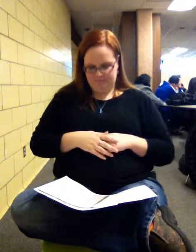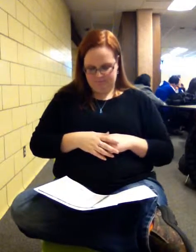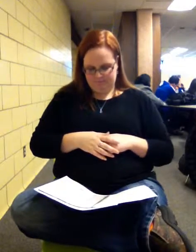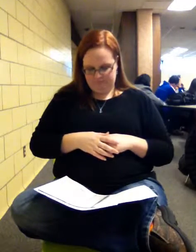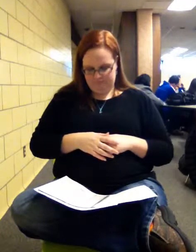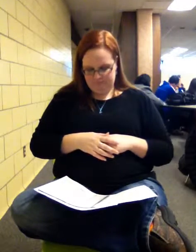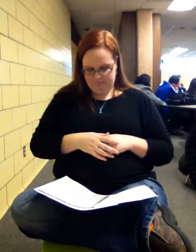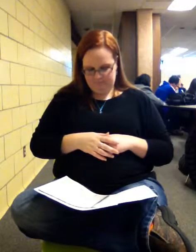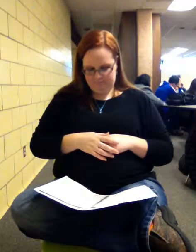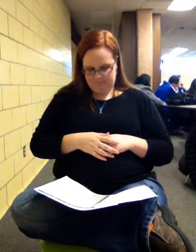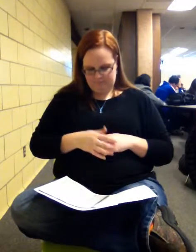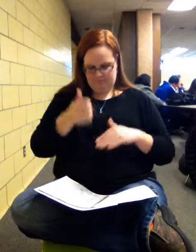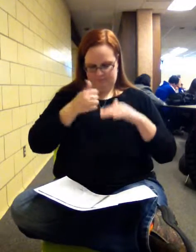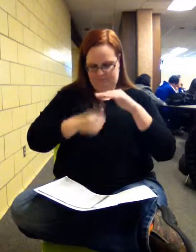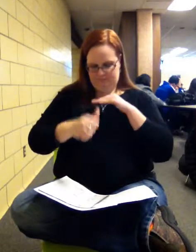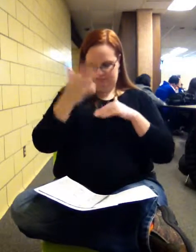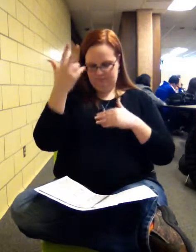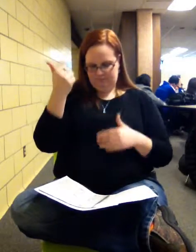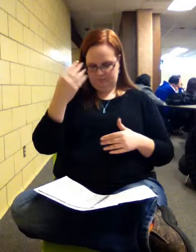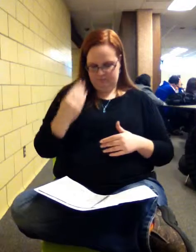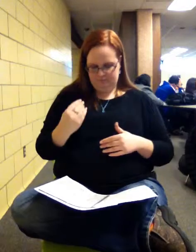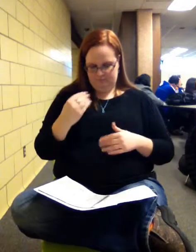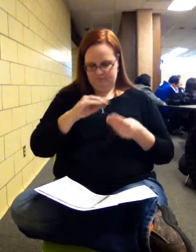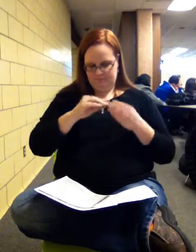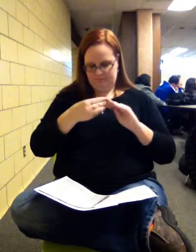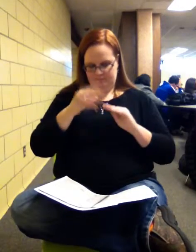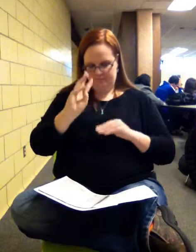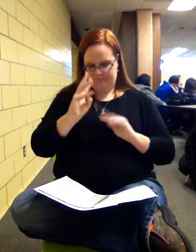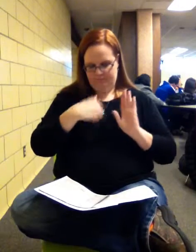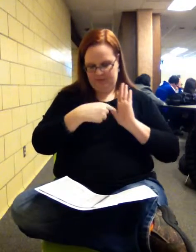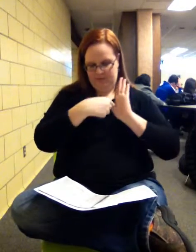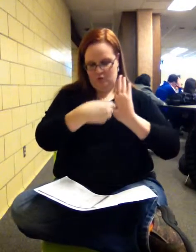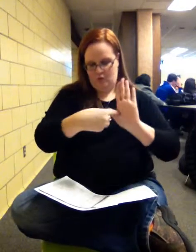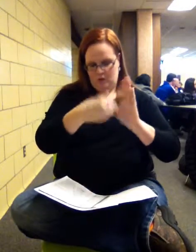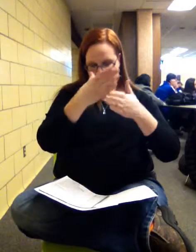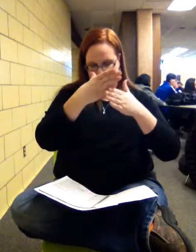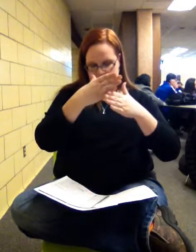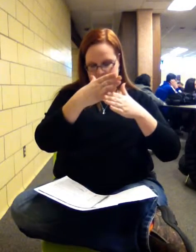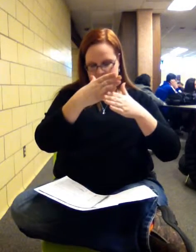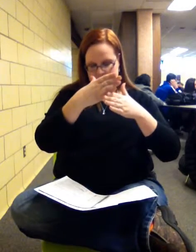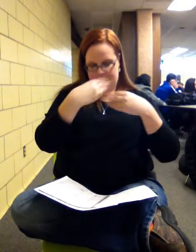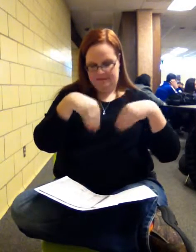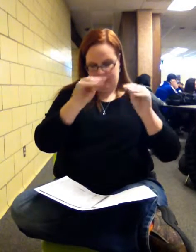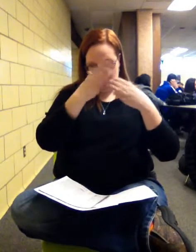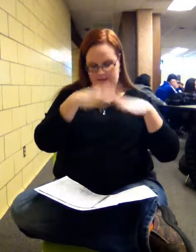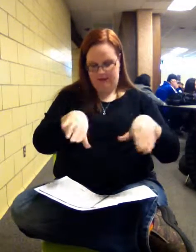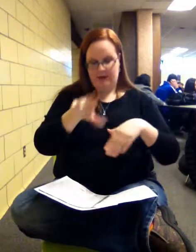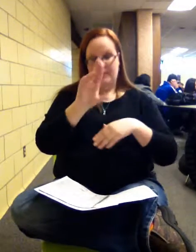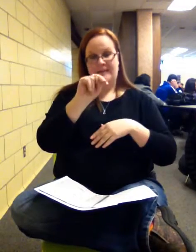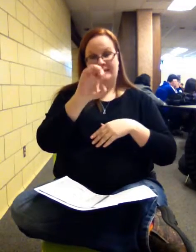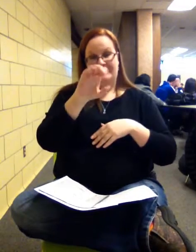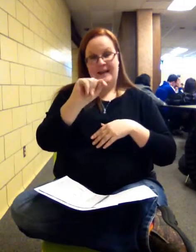And there underneath 13 and 14, number 6, I'm showing you sales divided by net fixed assets. We already talked about that.